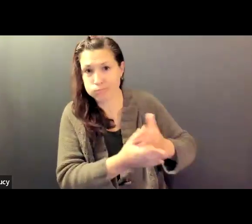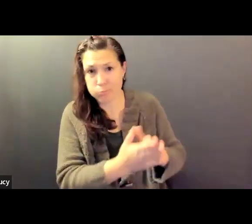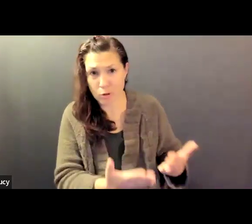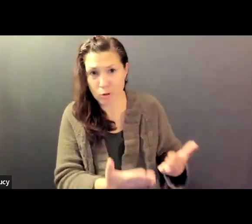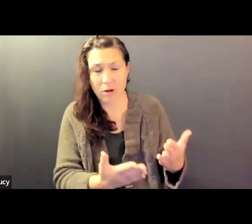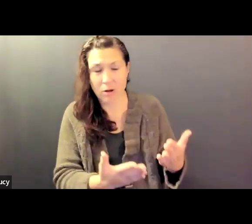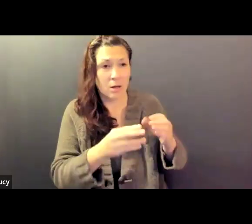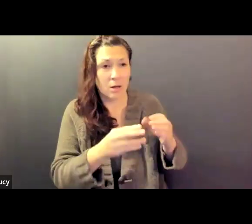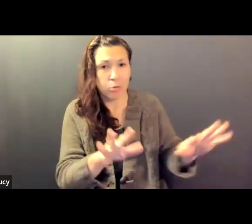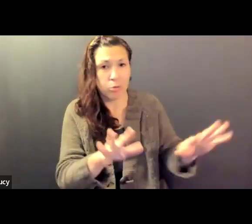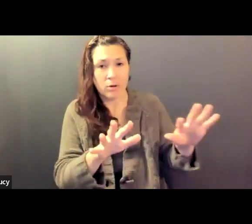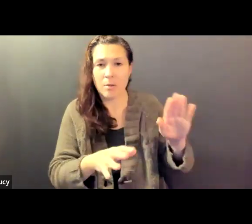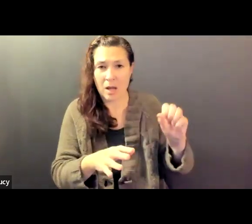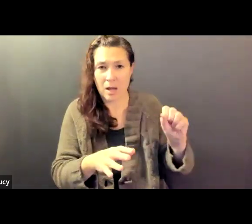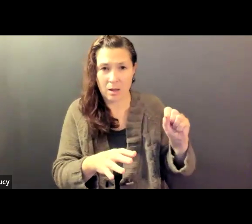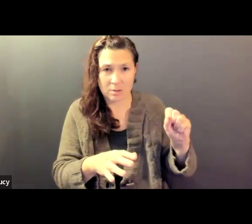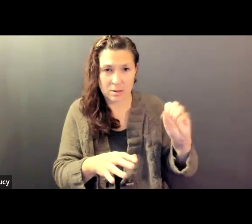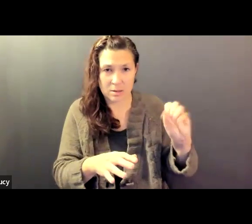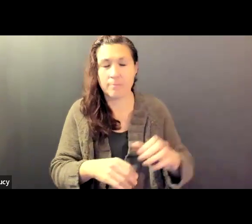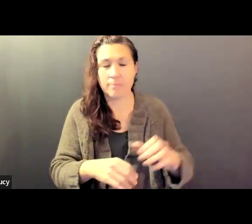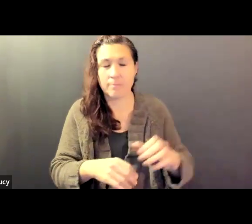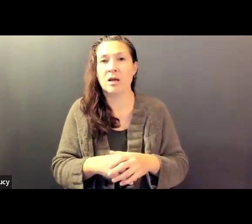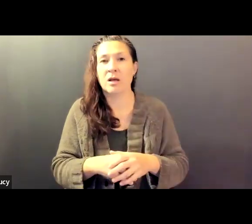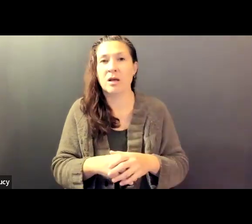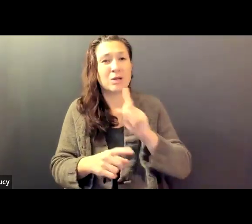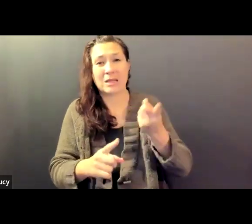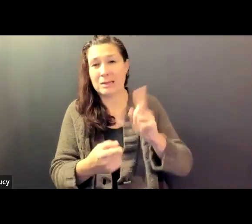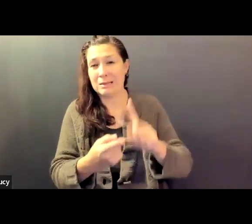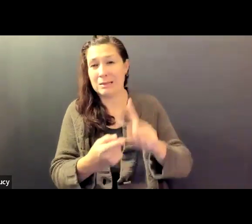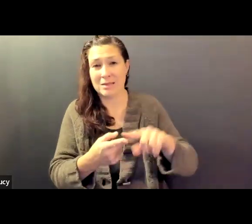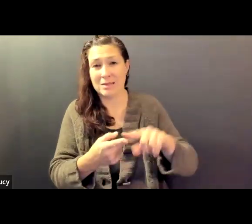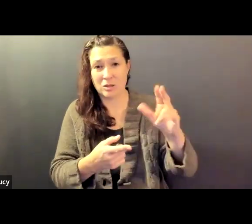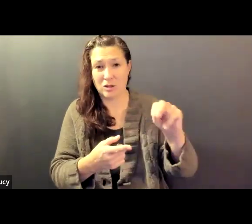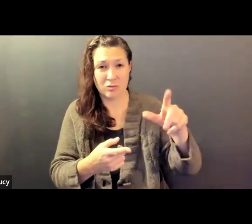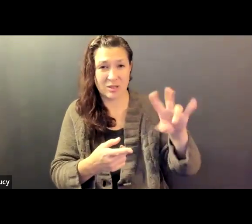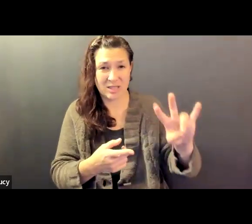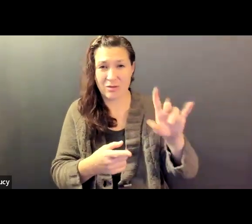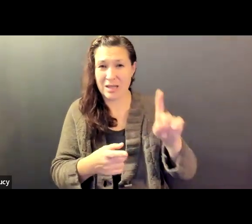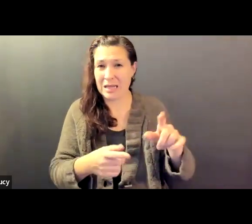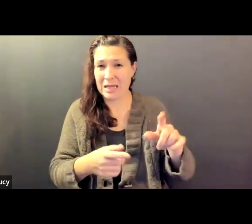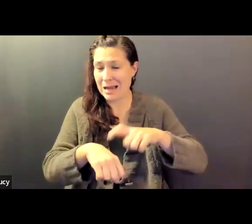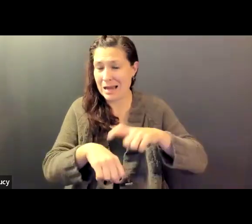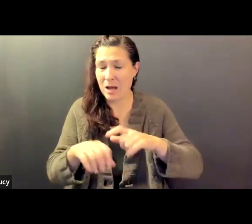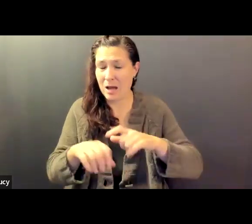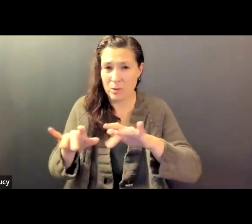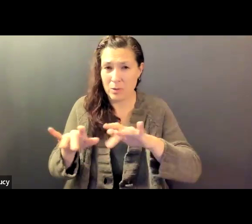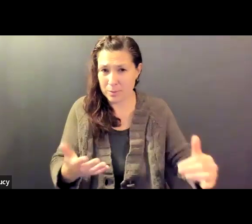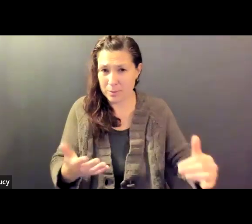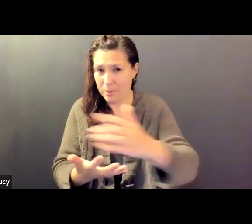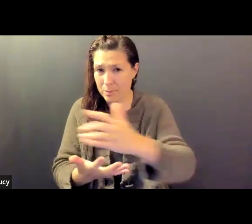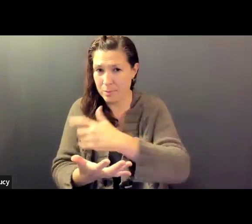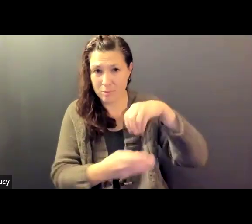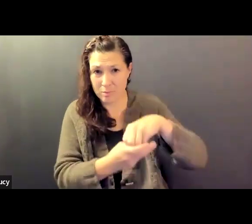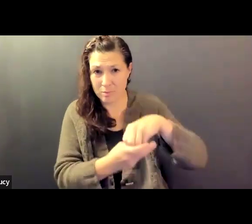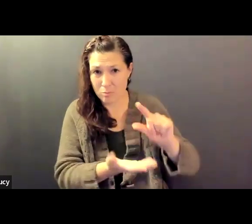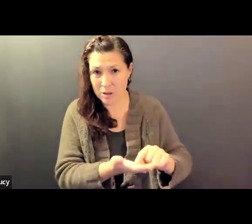weeks basically from the 27th to put everything in and publish it. I may be being a little bit optimistic about how